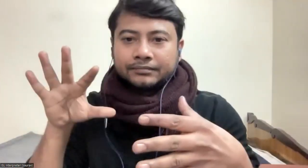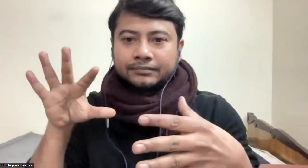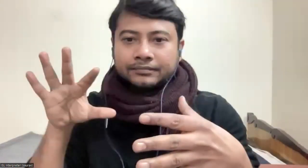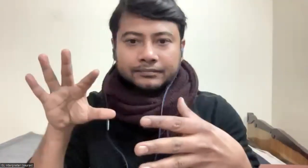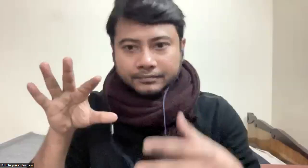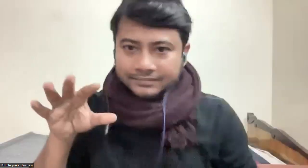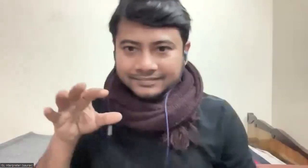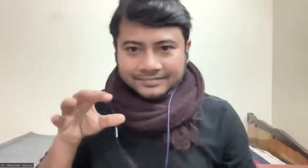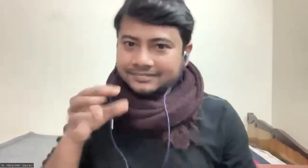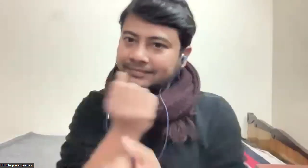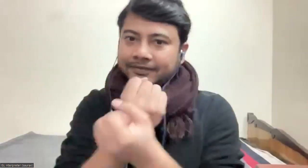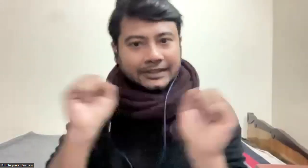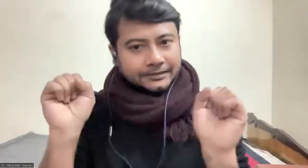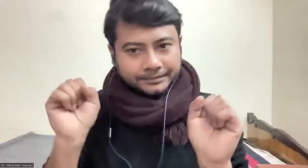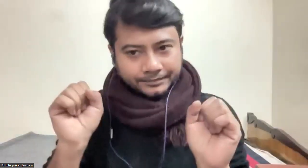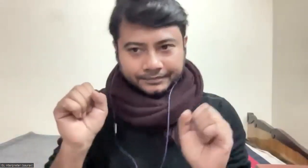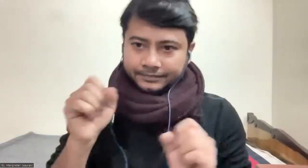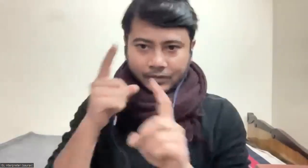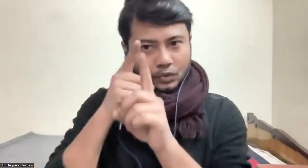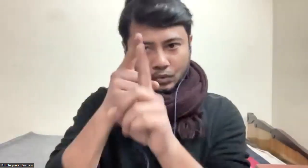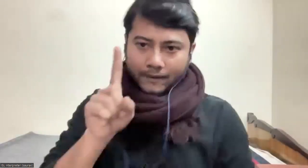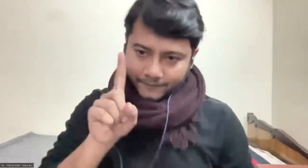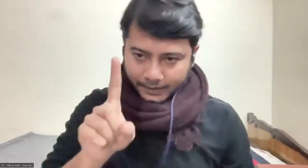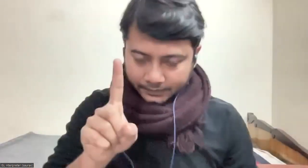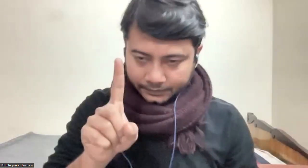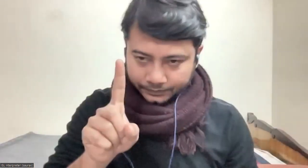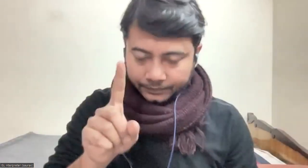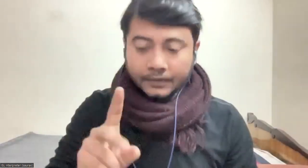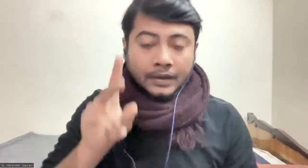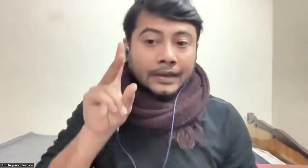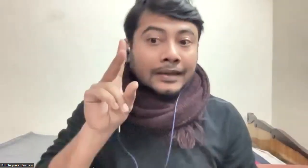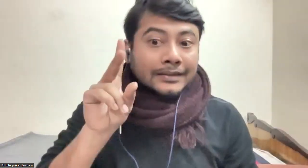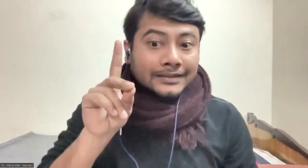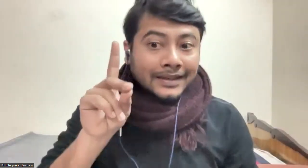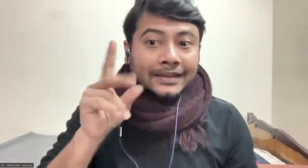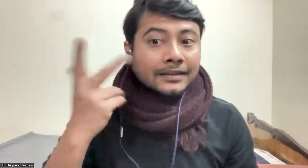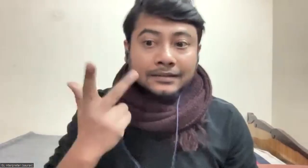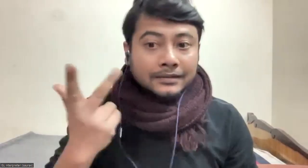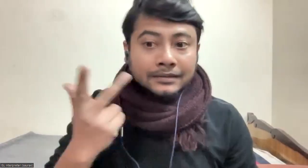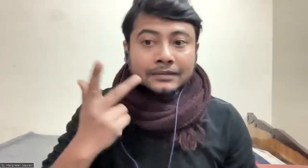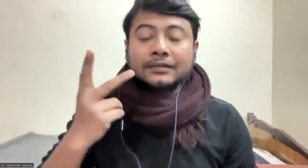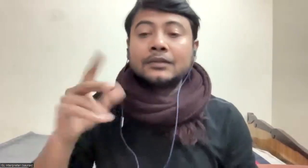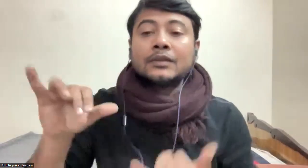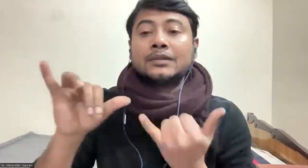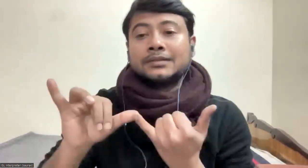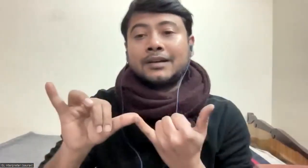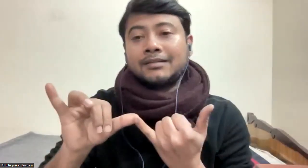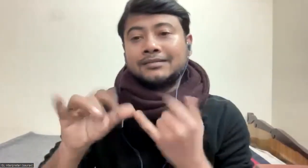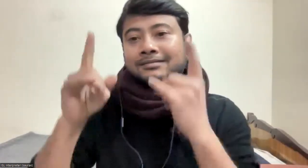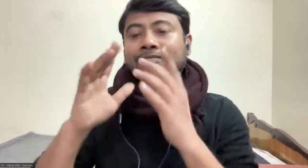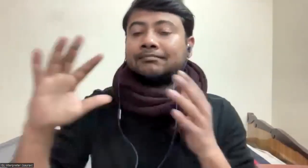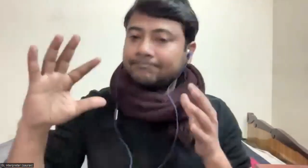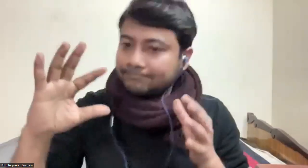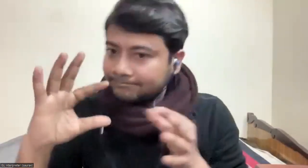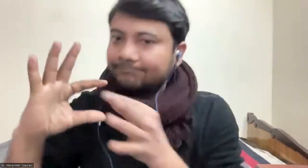And the second very important reason is that we want to develop our lost relationship with the Supreme Lord. So, as in